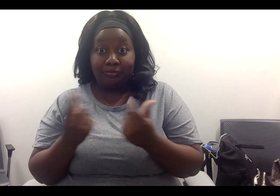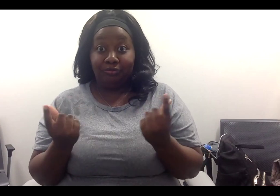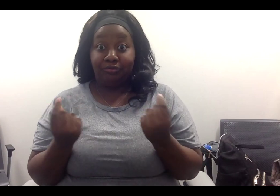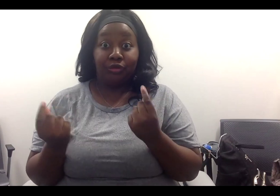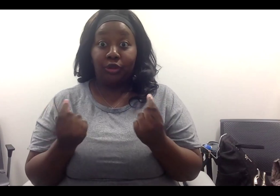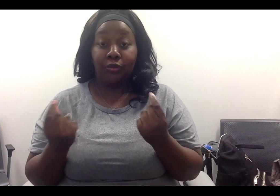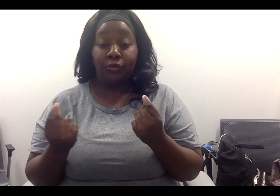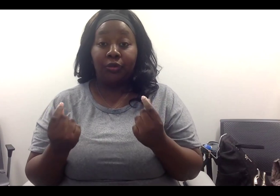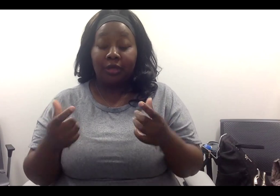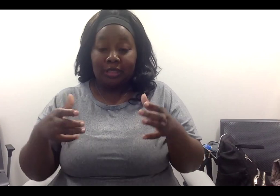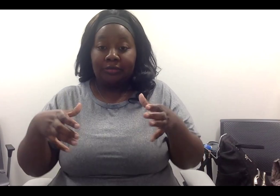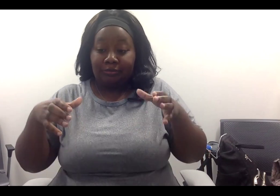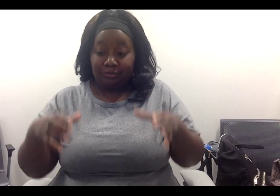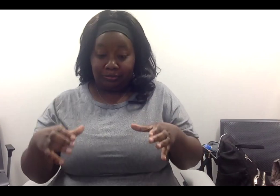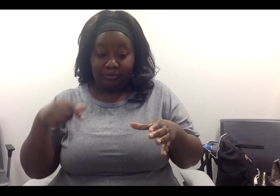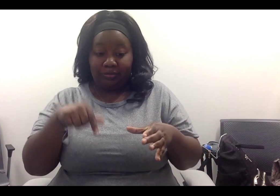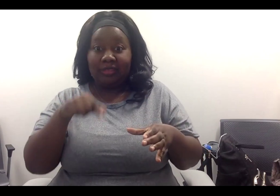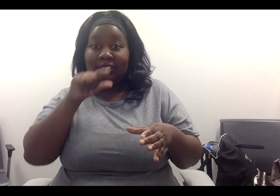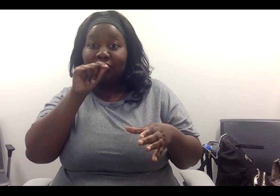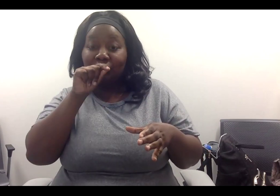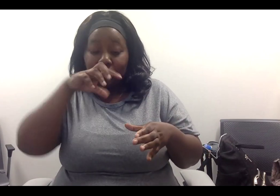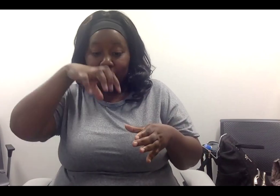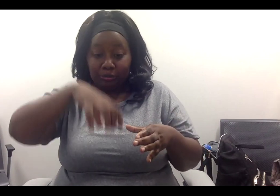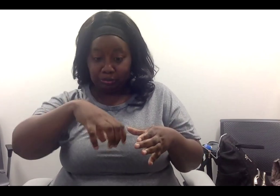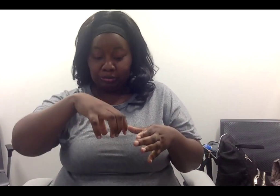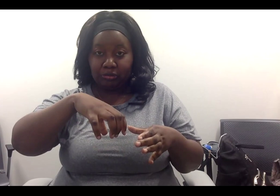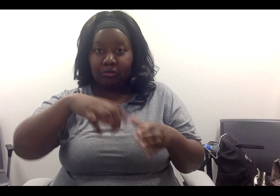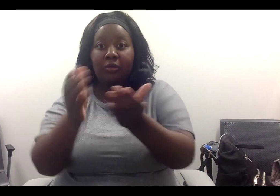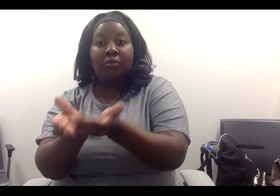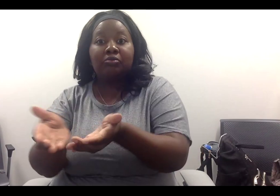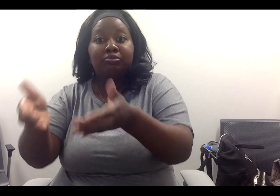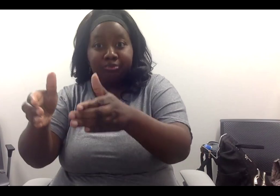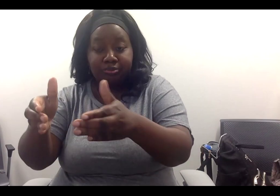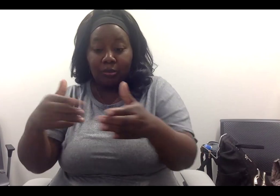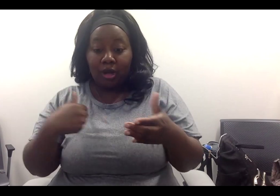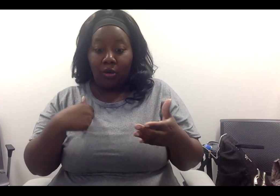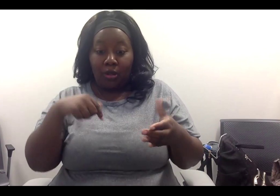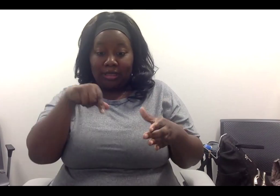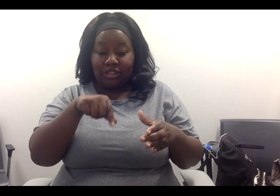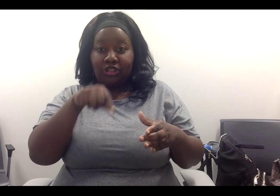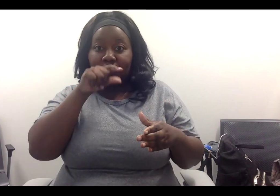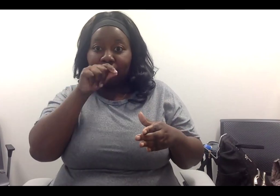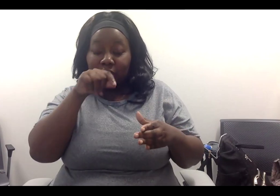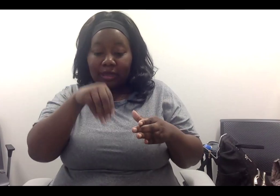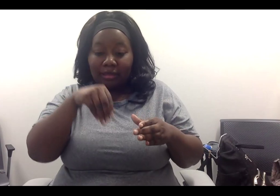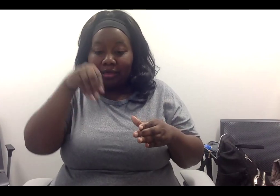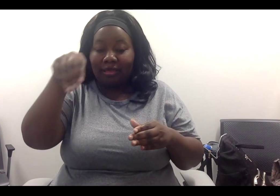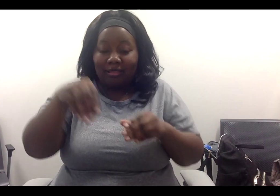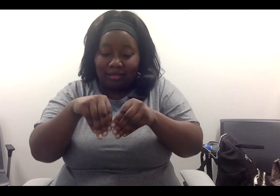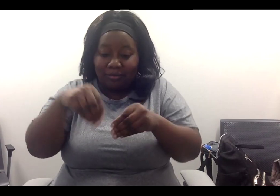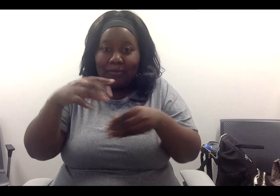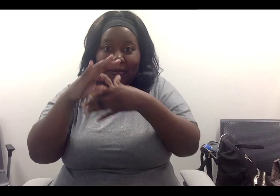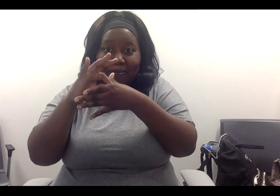we can just grab a rotisserie chicken from the market. And we don't need to pull off all the meat. We are only going to pull off what I like to call the easy